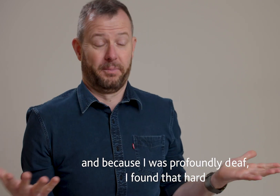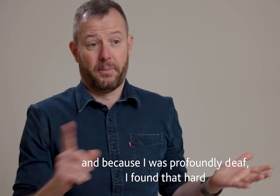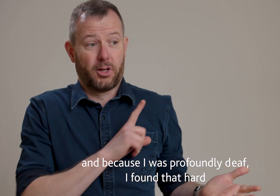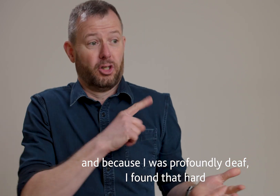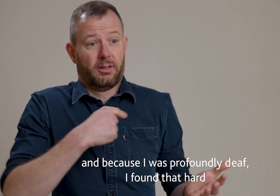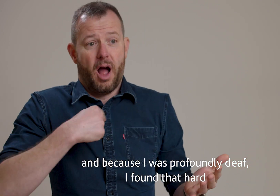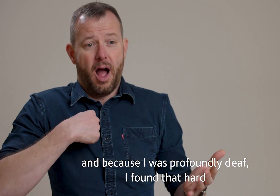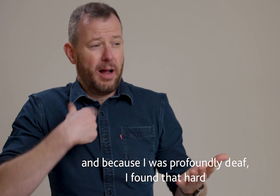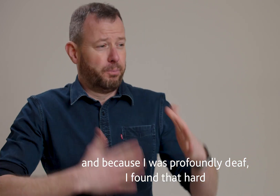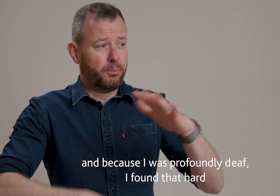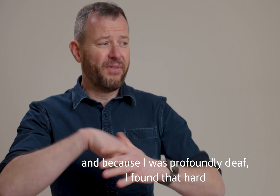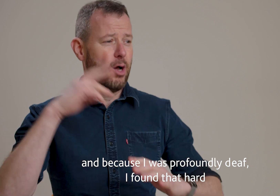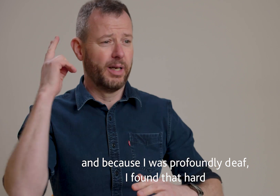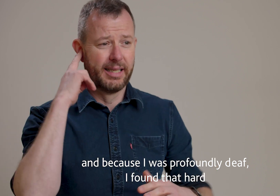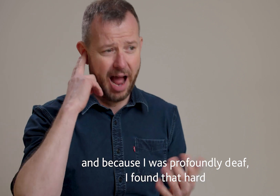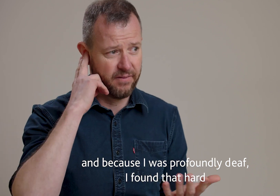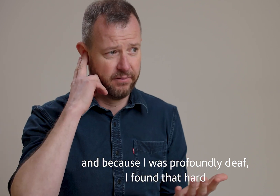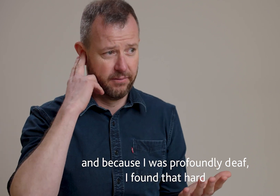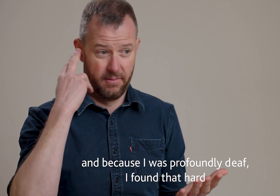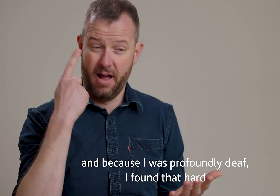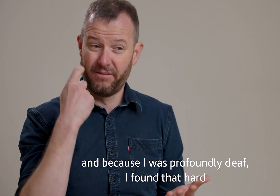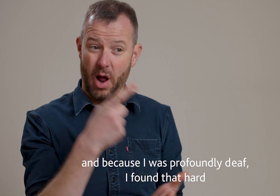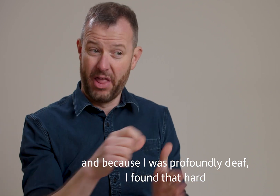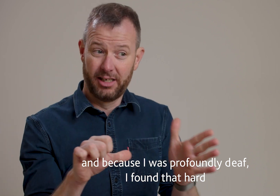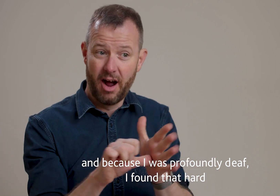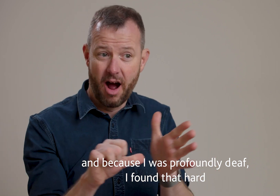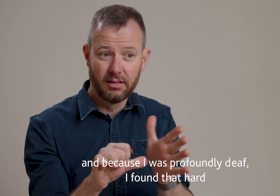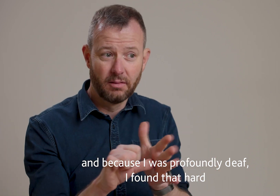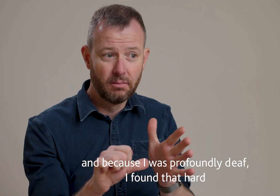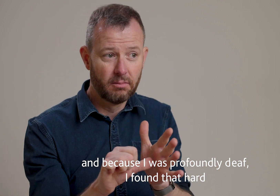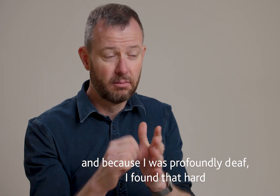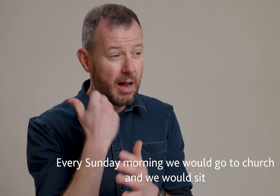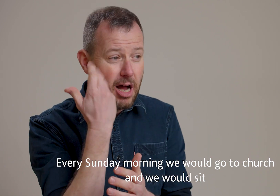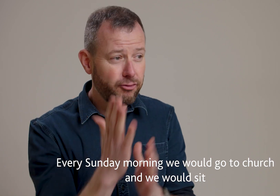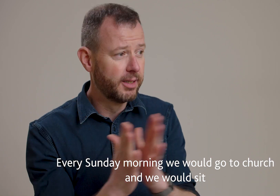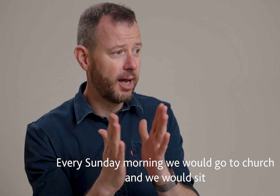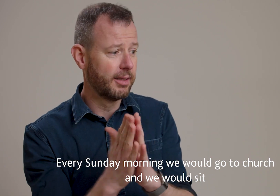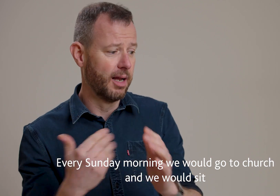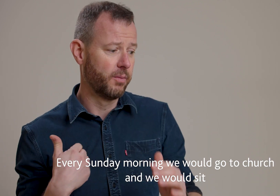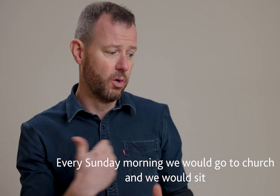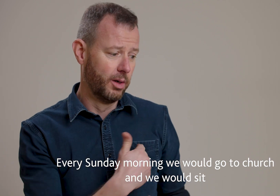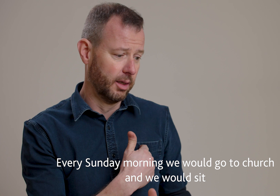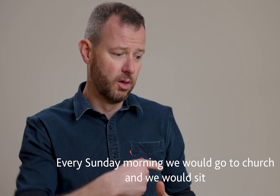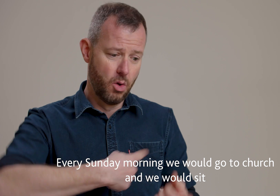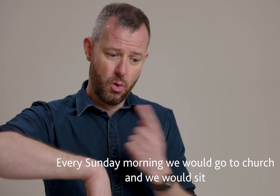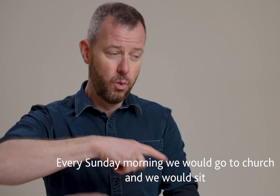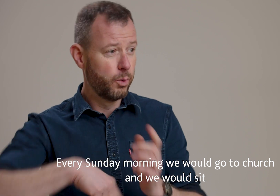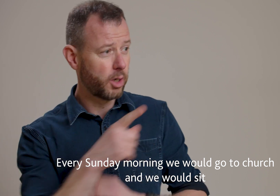and go about Lisa. I found that hard. If we stand down all day, we would go